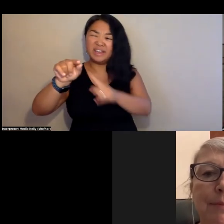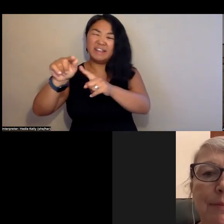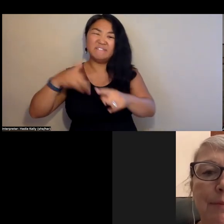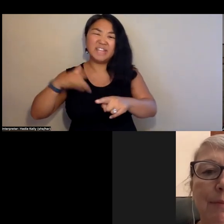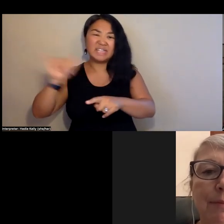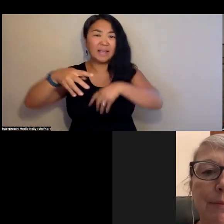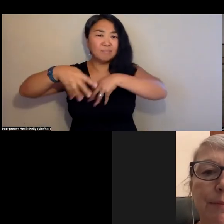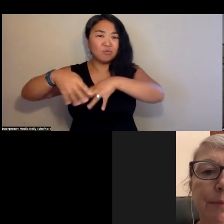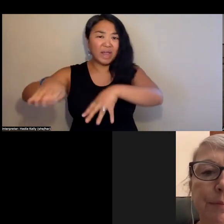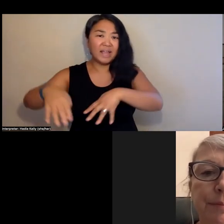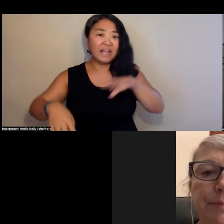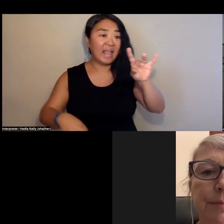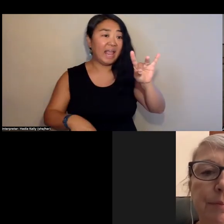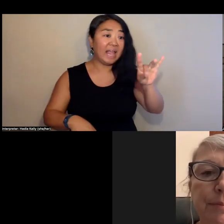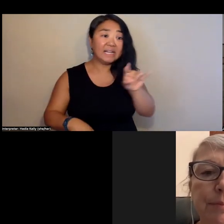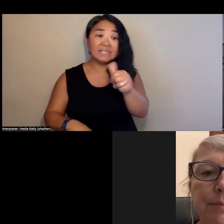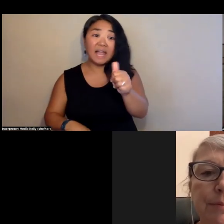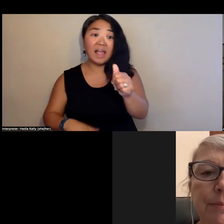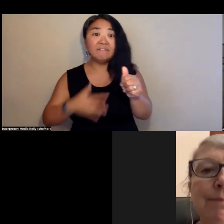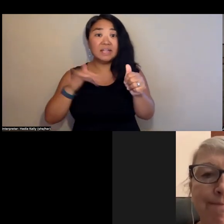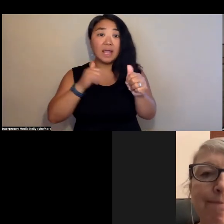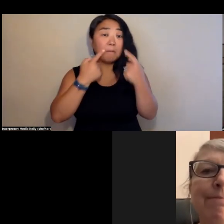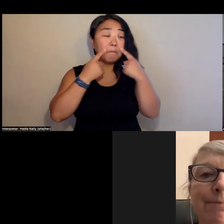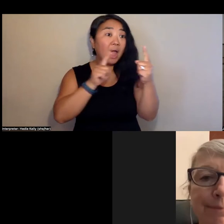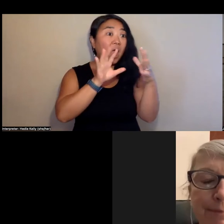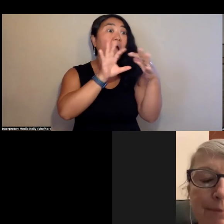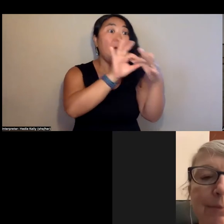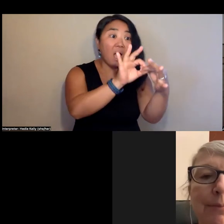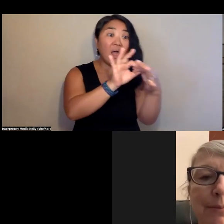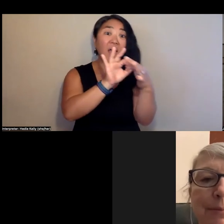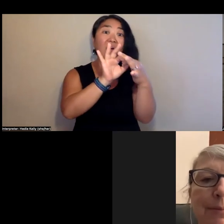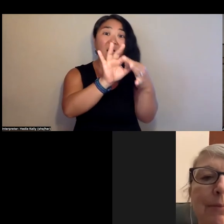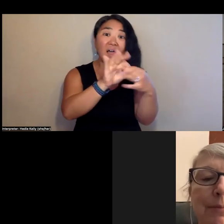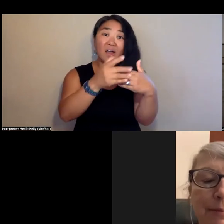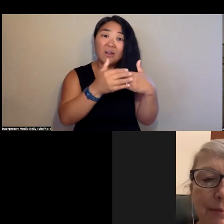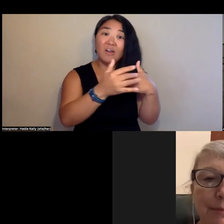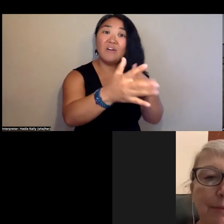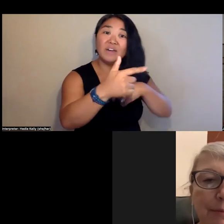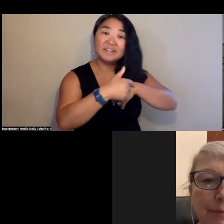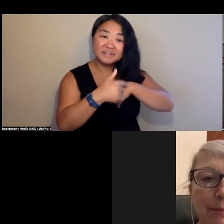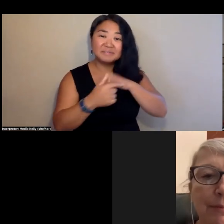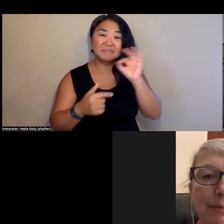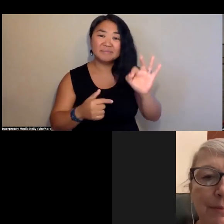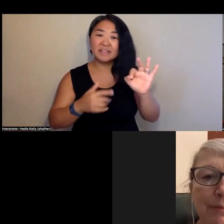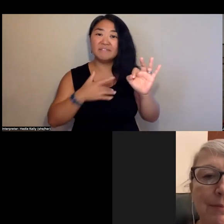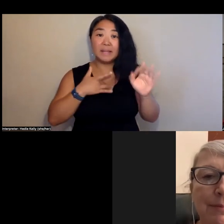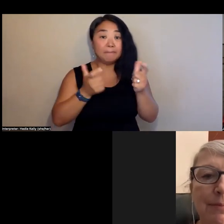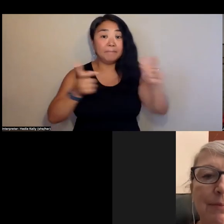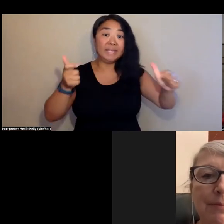8 to 10 feels like you can have good connection with all the people that you're walking with over the chunk of time. And it's big enough to be safe, even